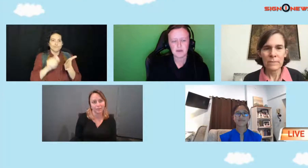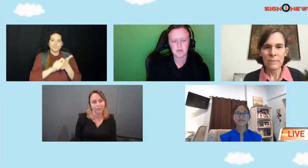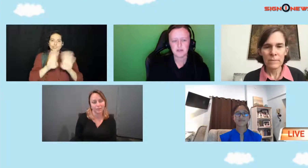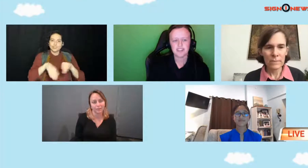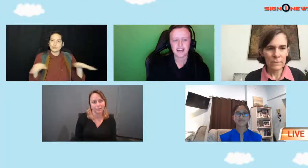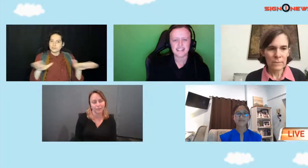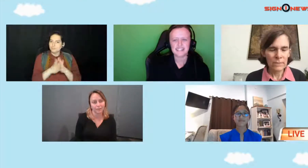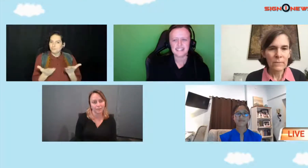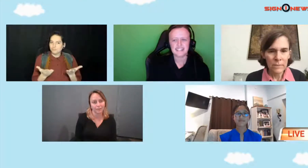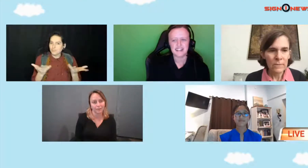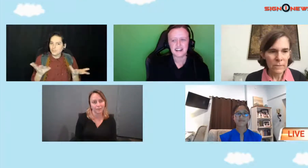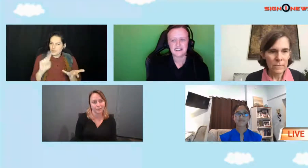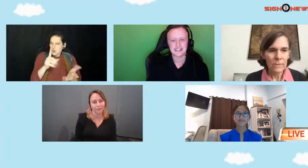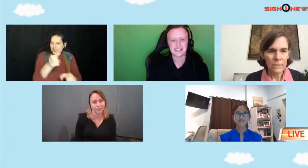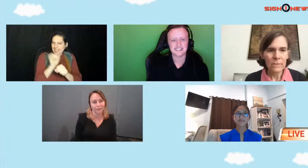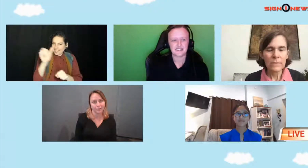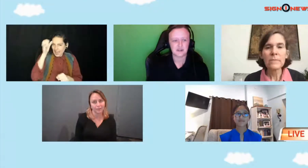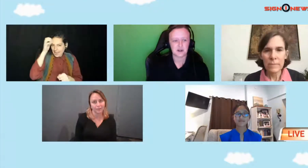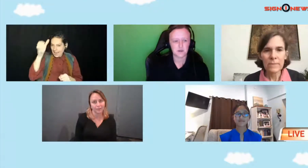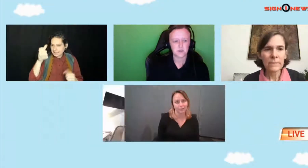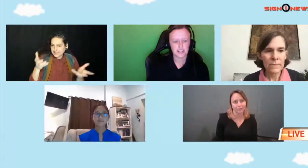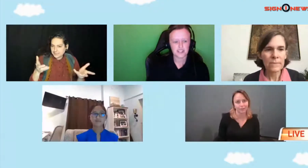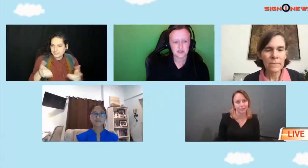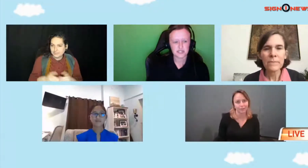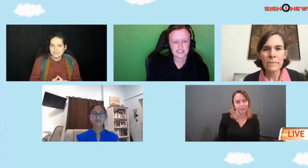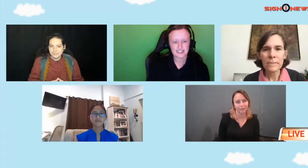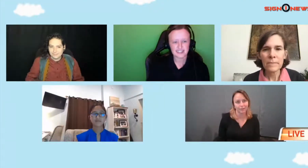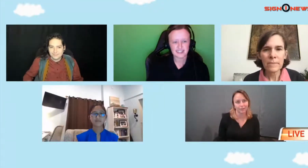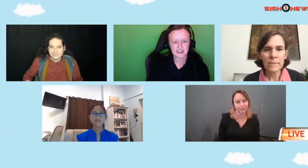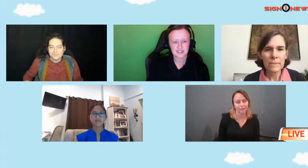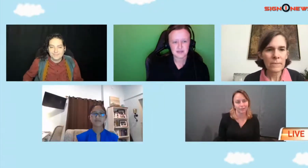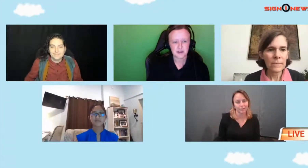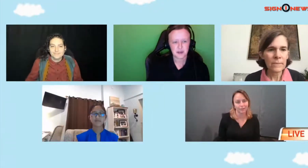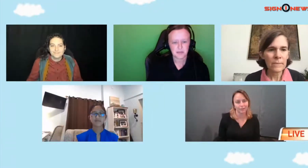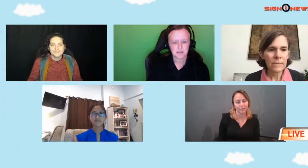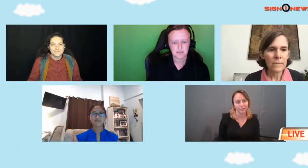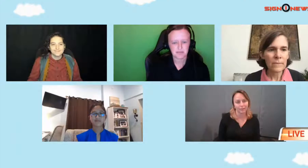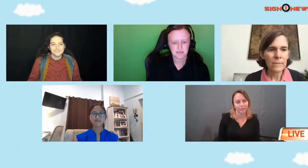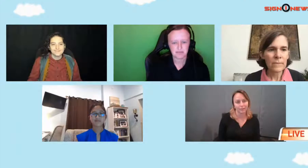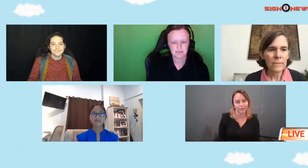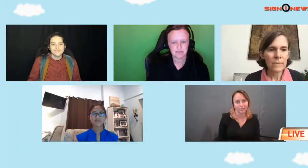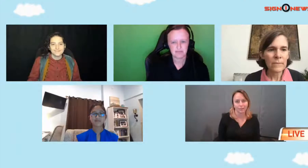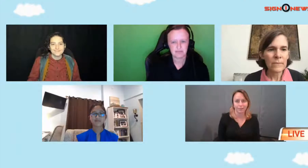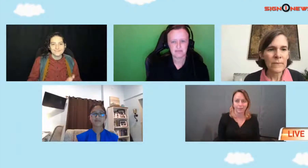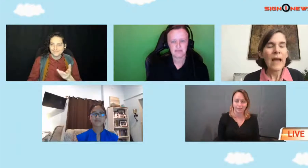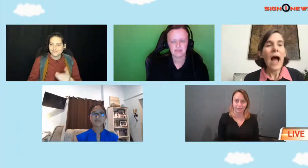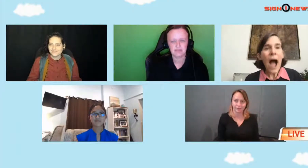came up with the idea of Elodefo, where did you get the concept from?